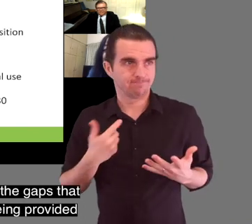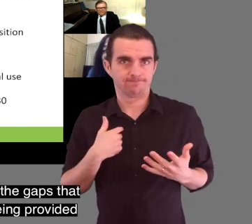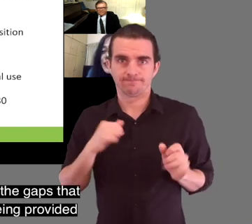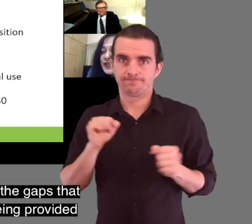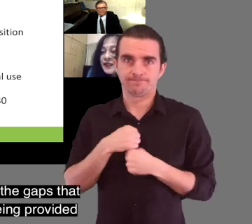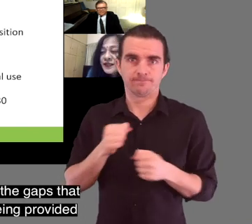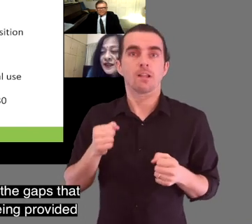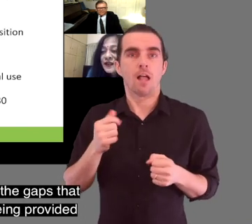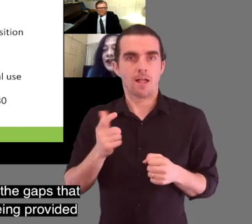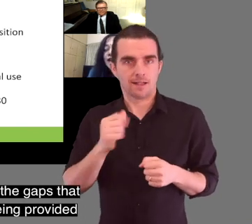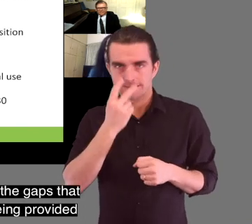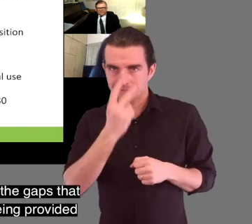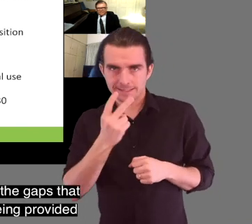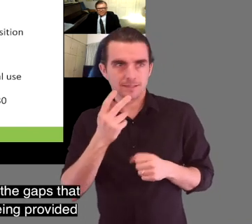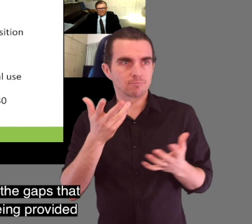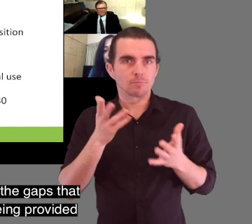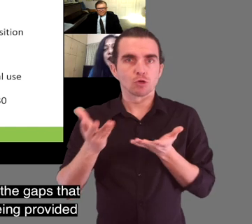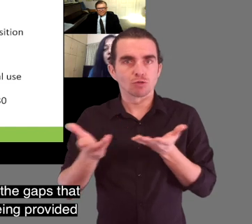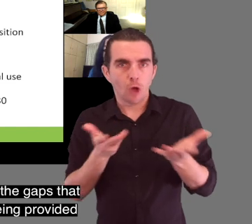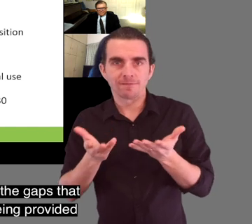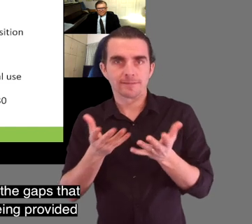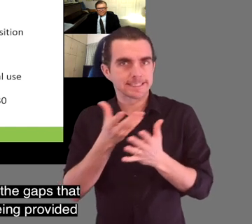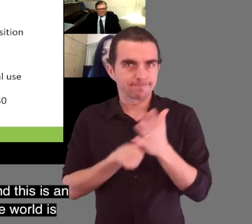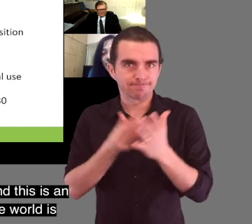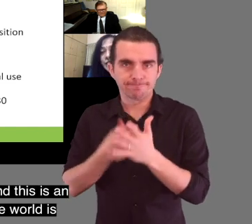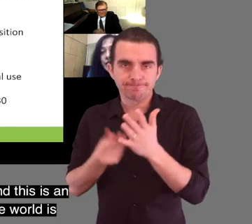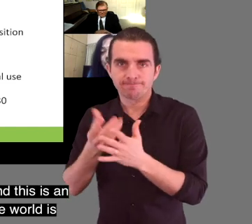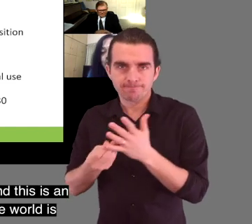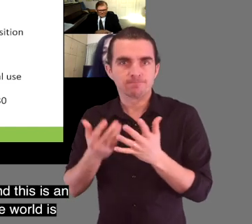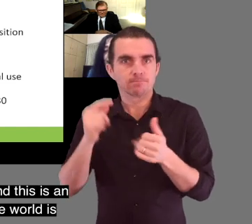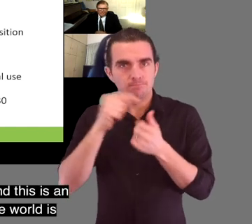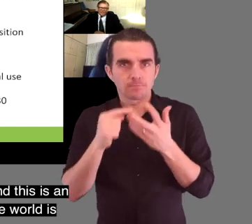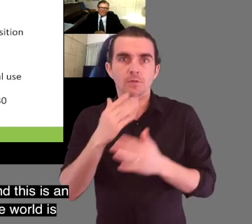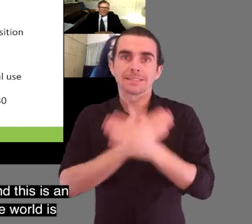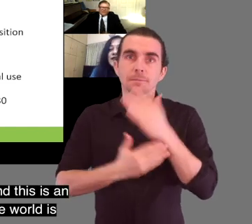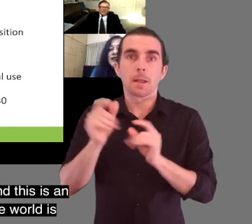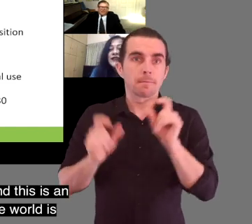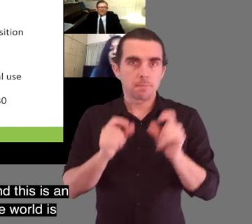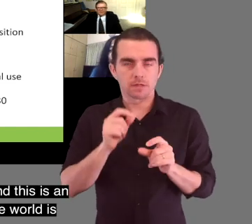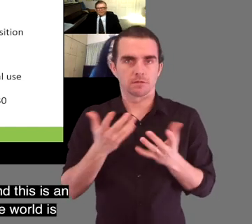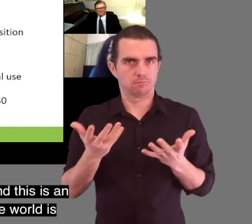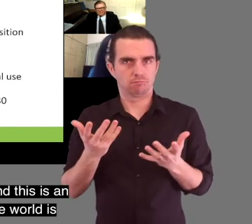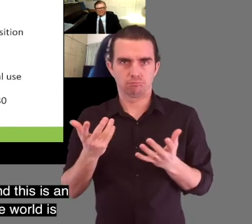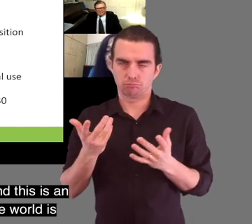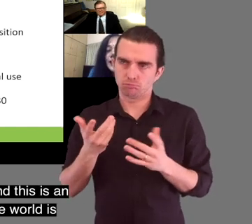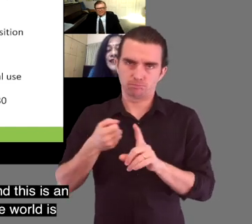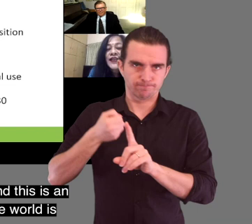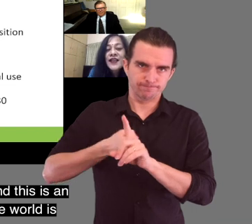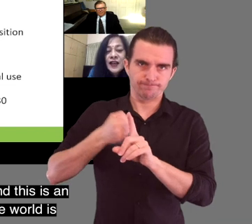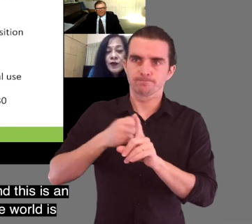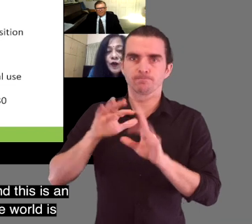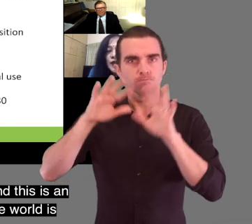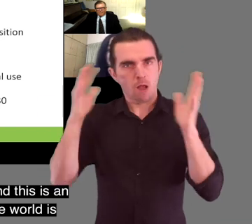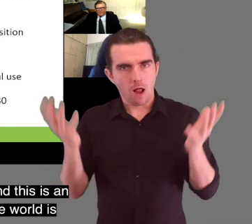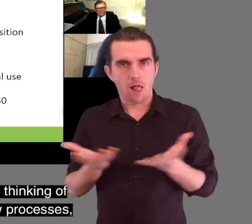the gaps that are there in the services being provided for the disabled people, and this is an opportunity for, as